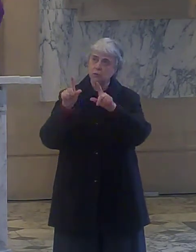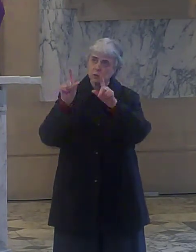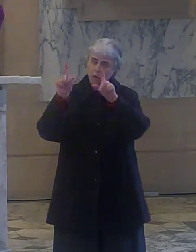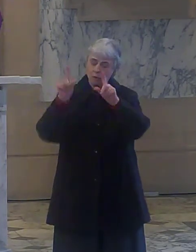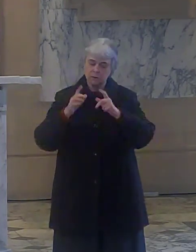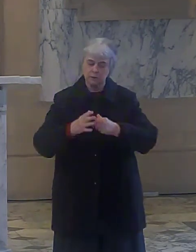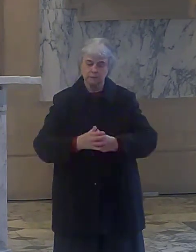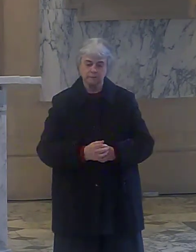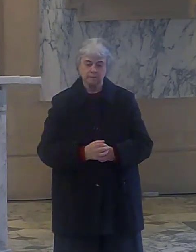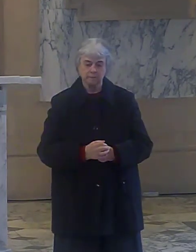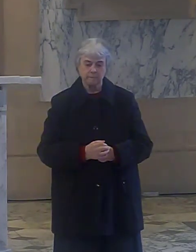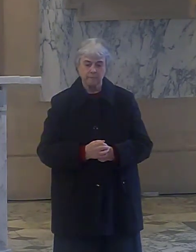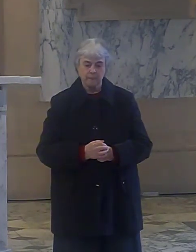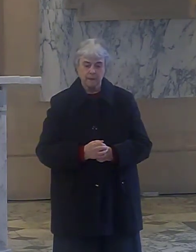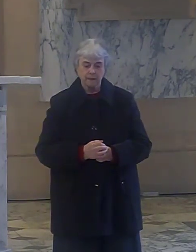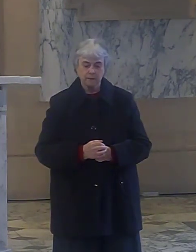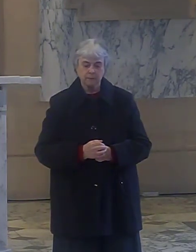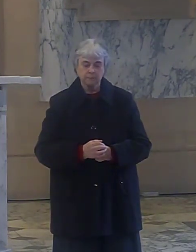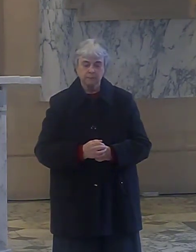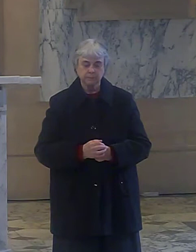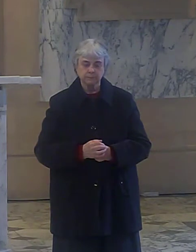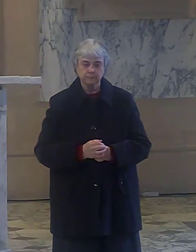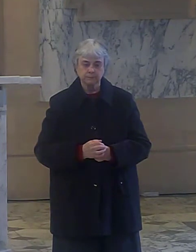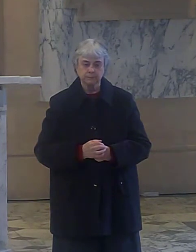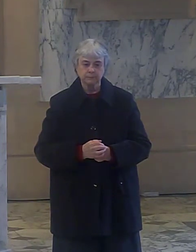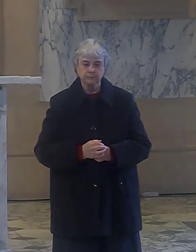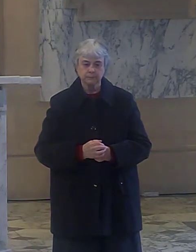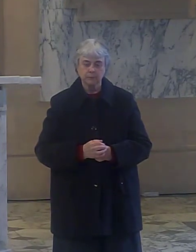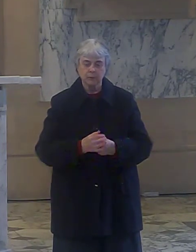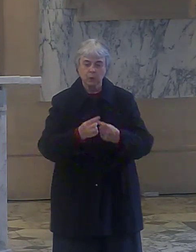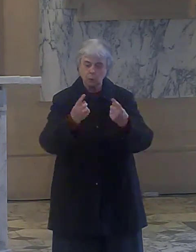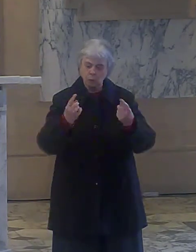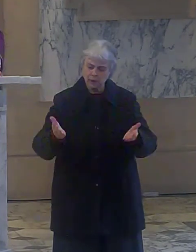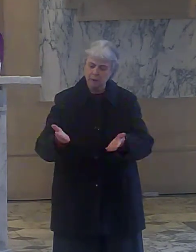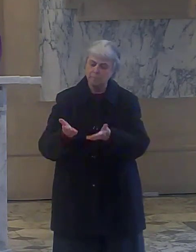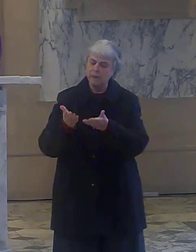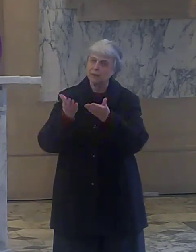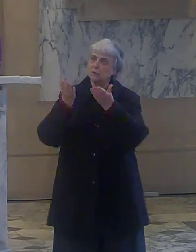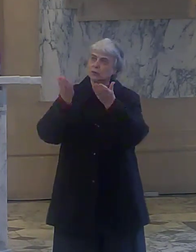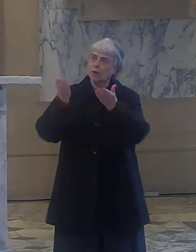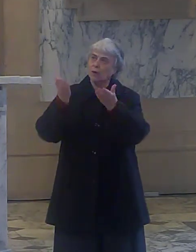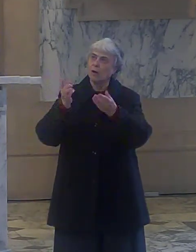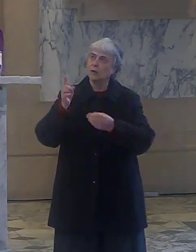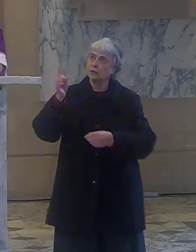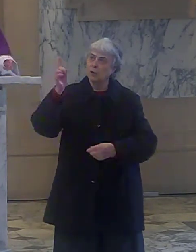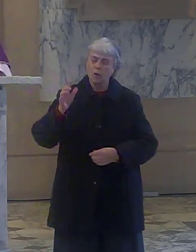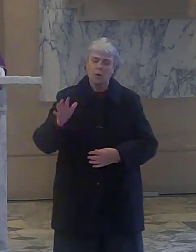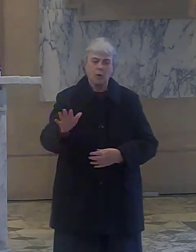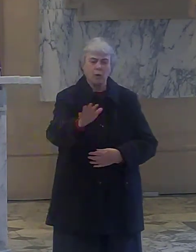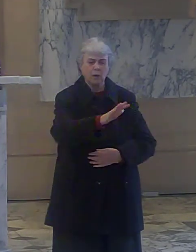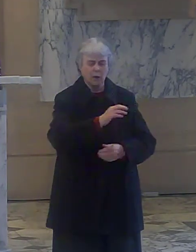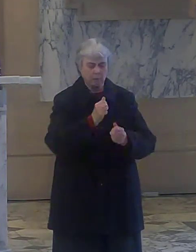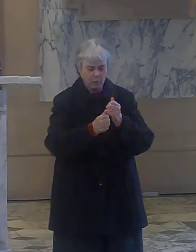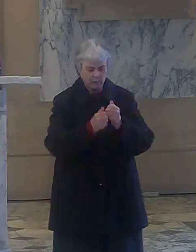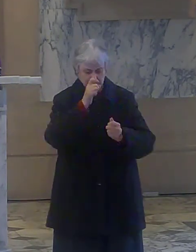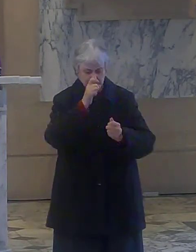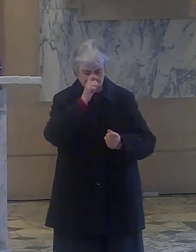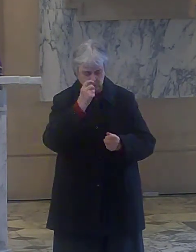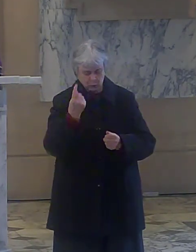the lord we commend to god all of our brothers and sisters who have died